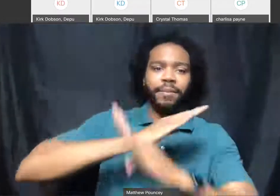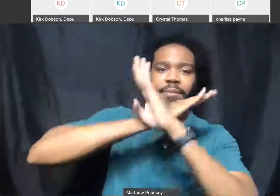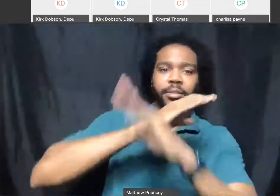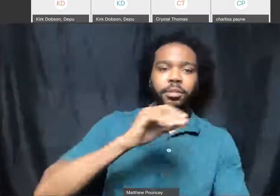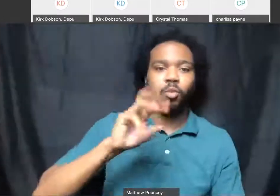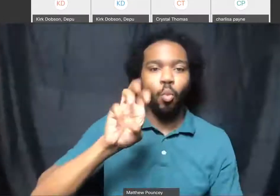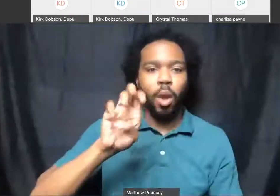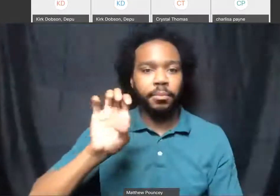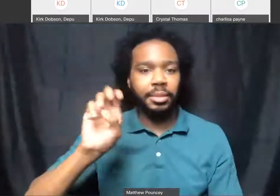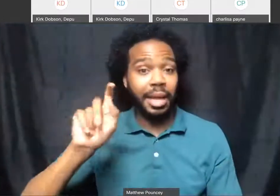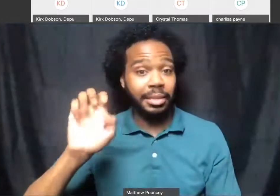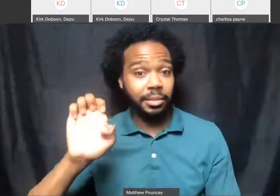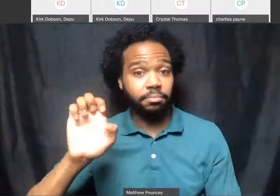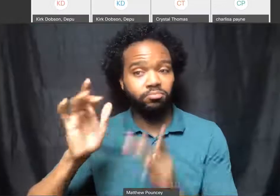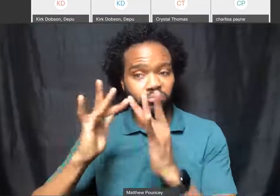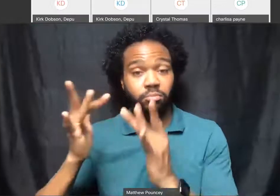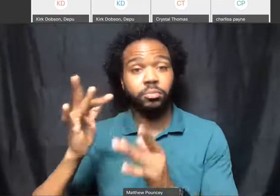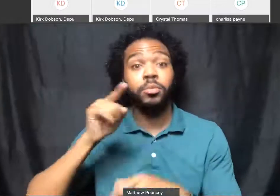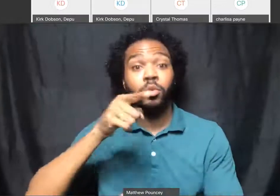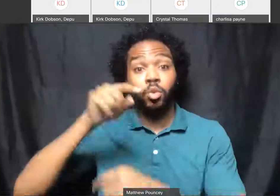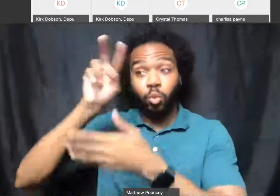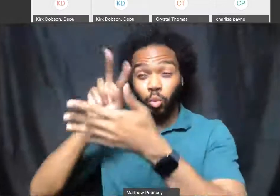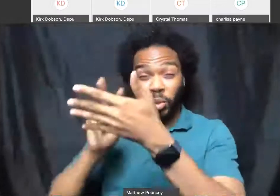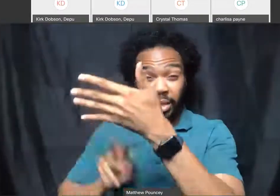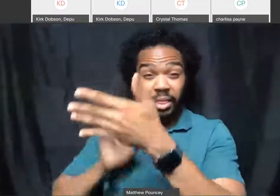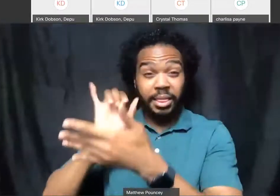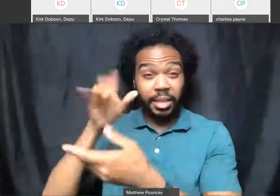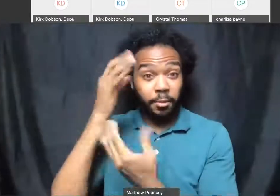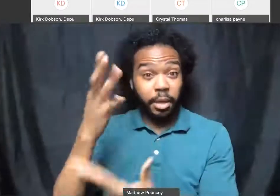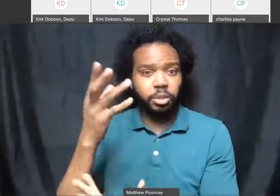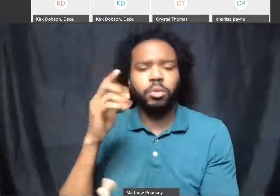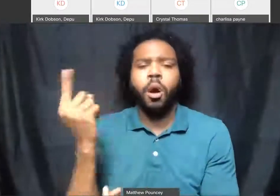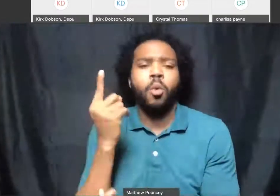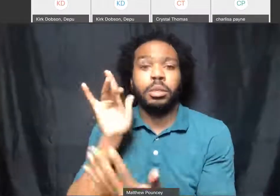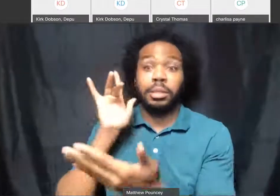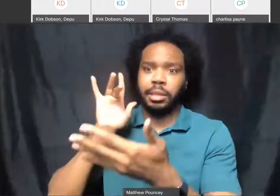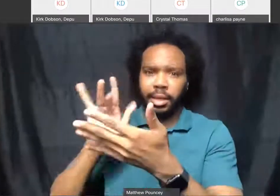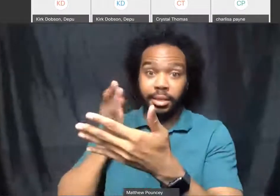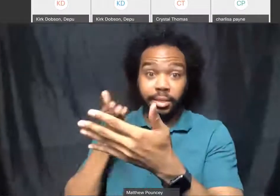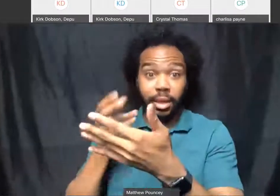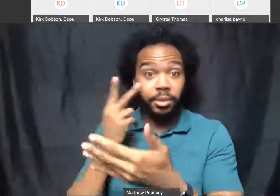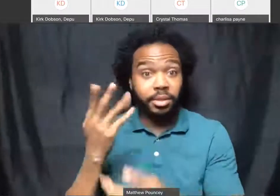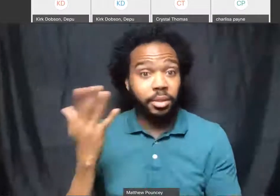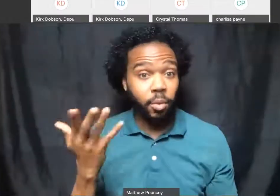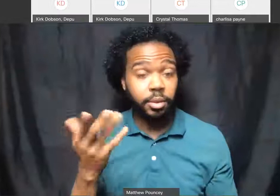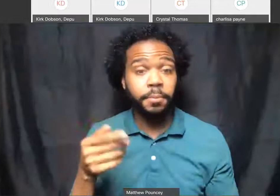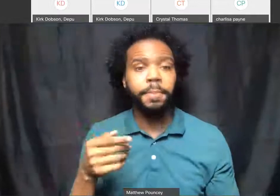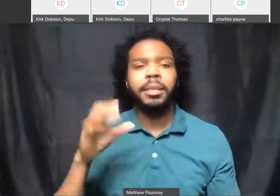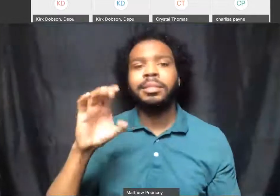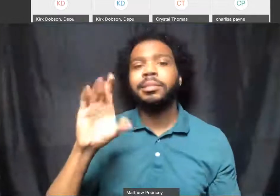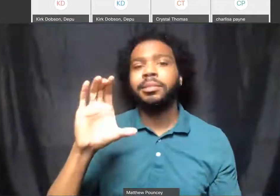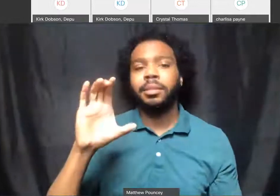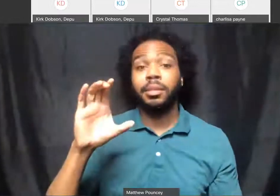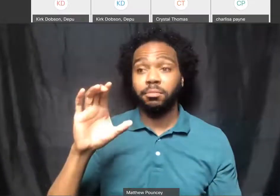And when you read the guidance, if you read it electronically, you can always click back there to see. The CDC does, in